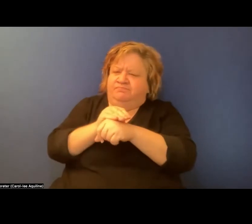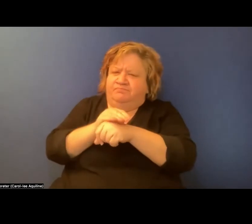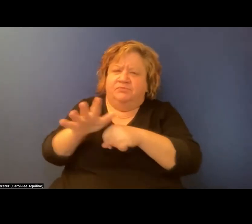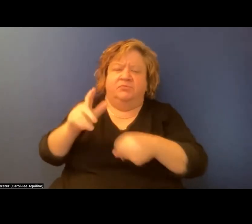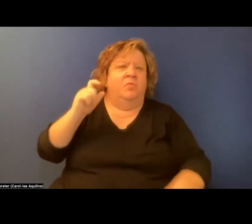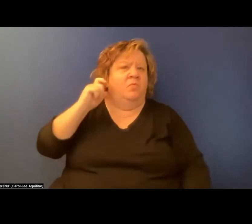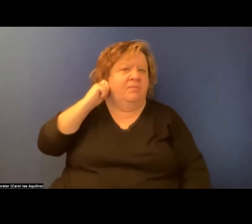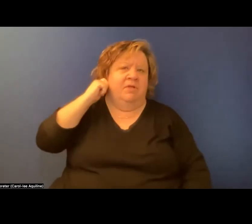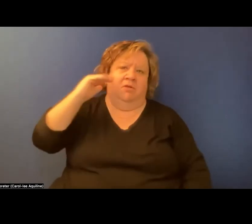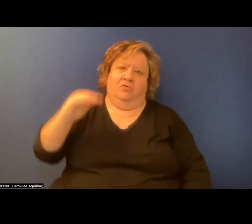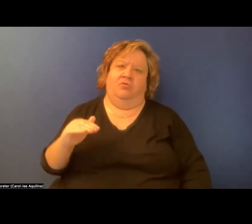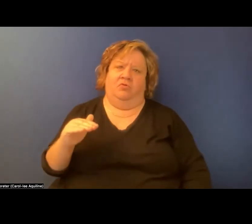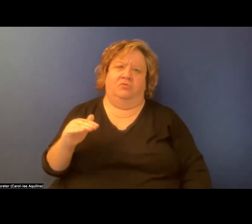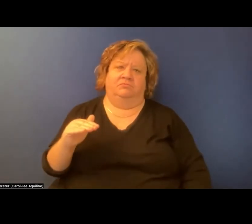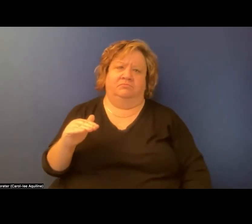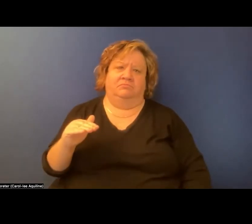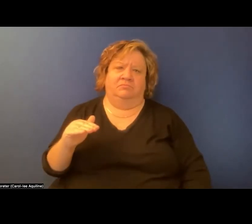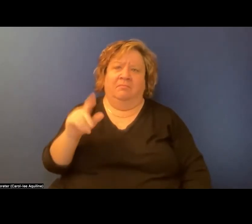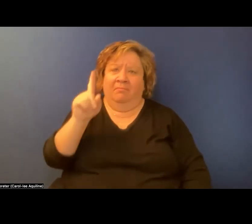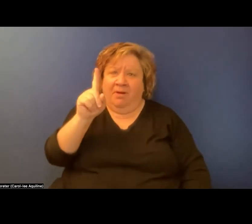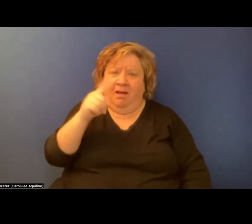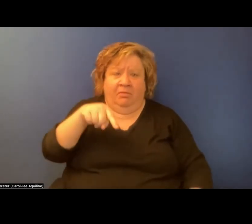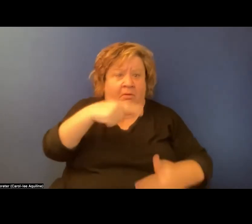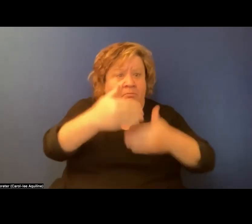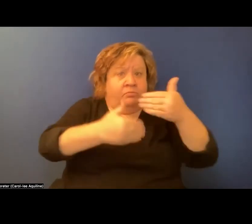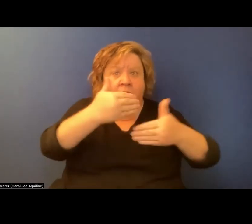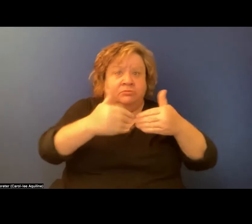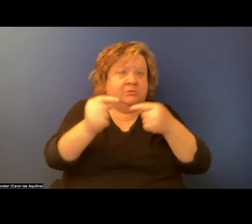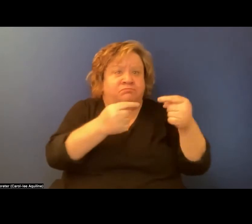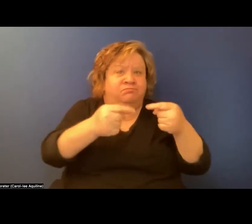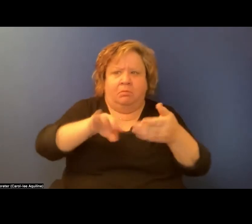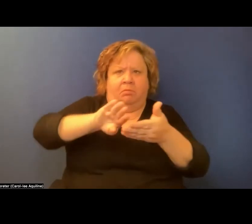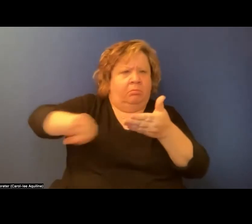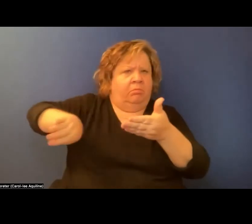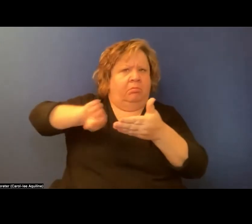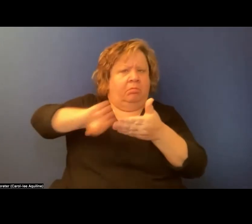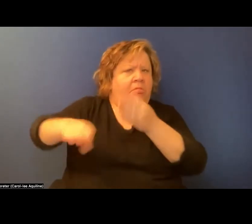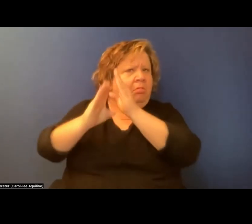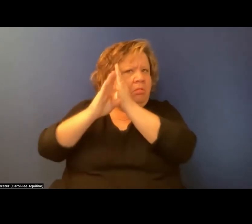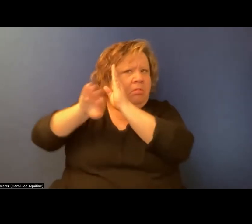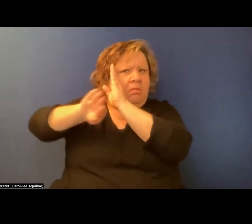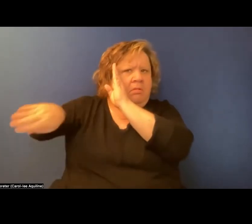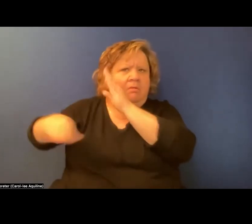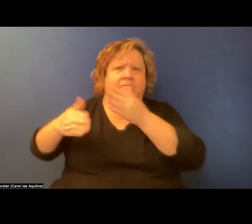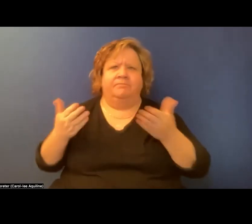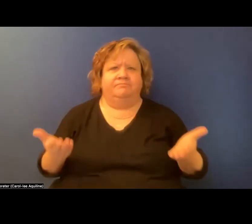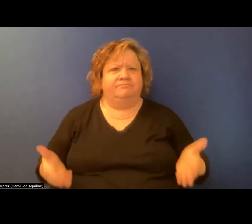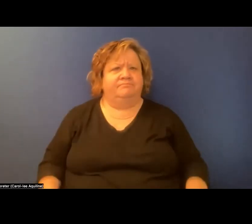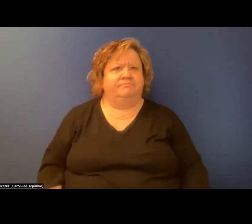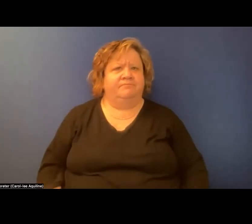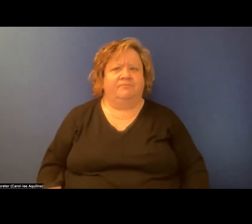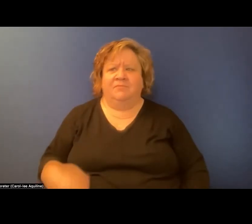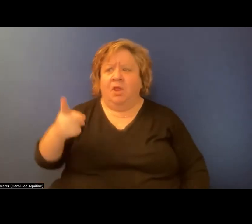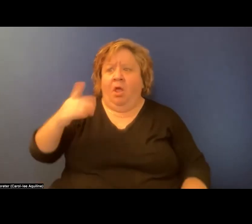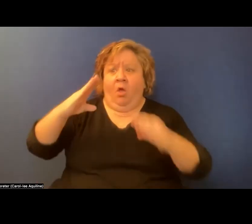girls with disabilities. Female-headed households, those in rural areas who cannot access land without access